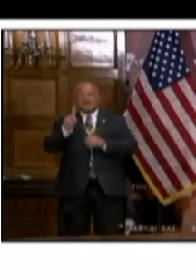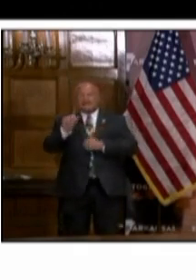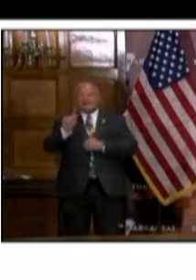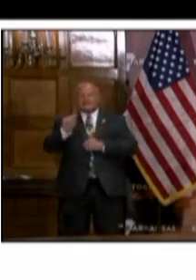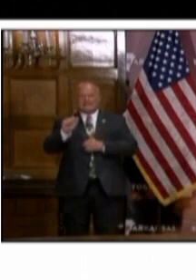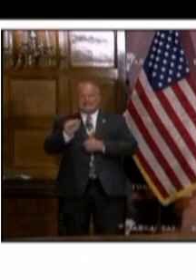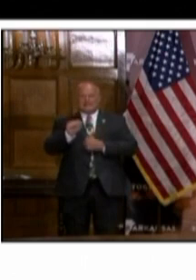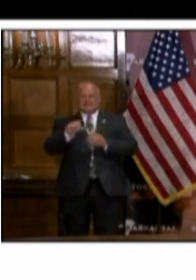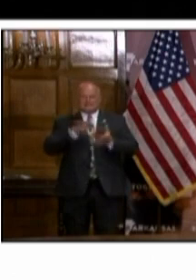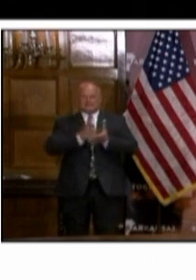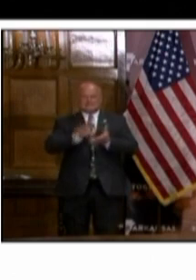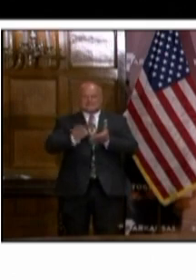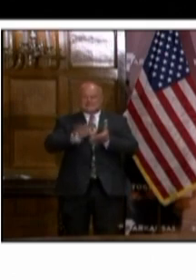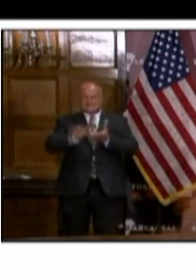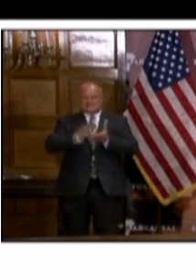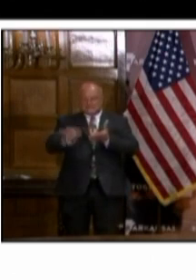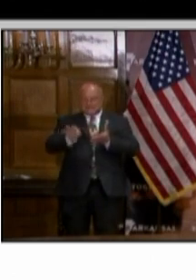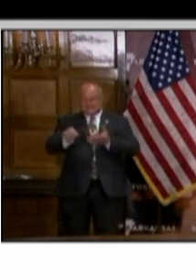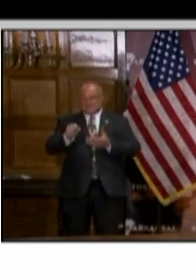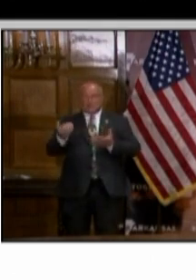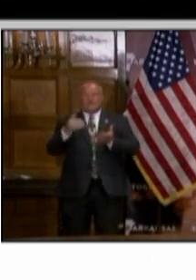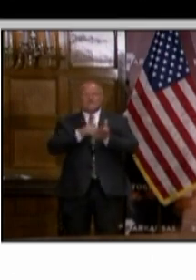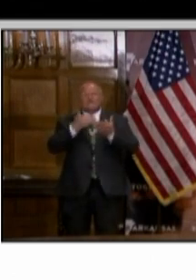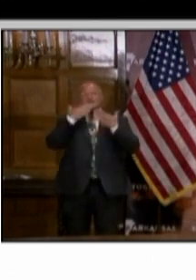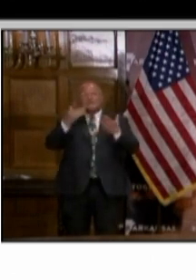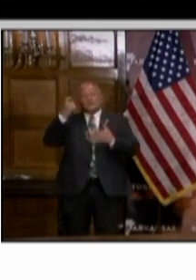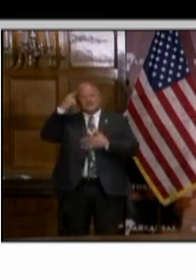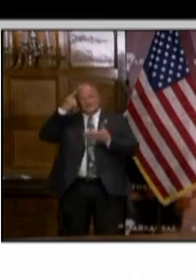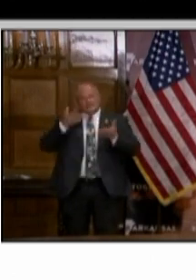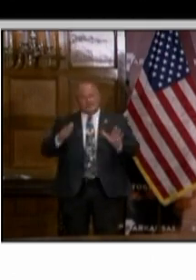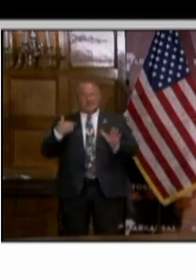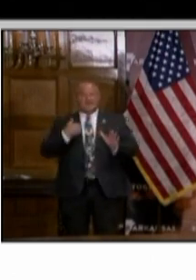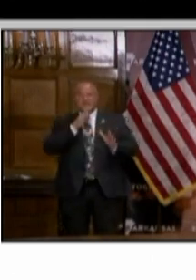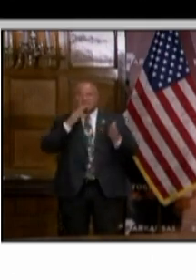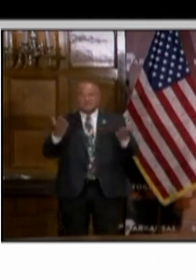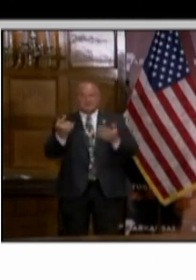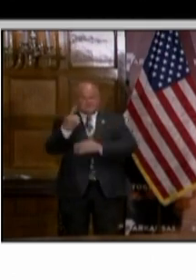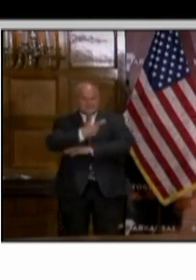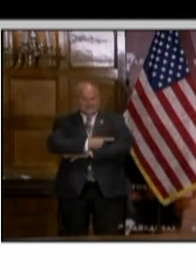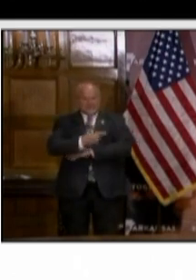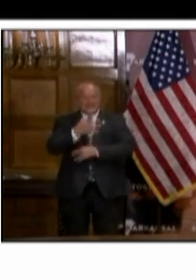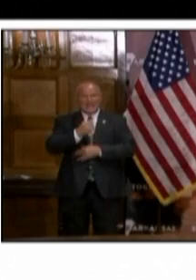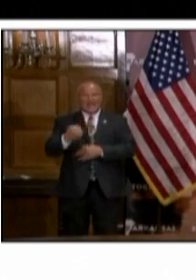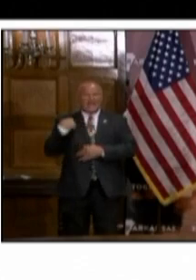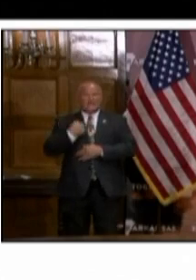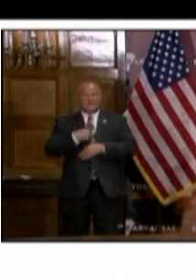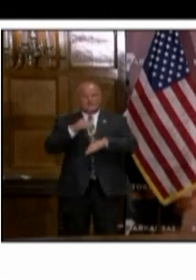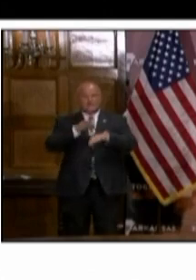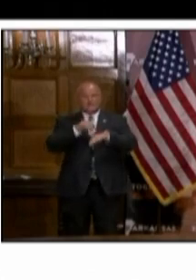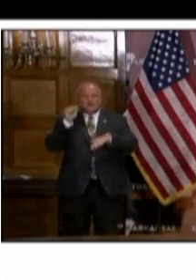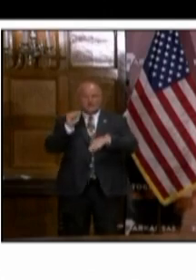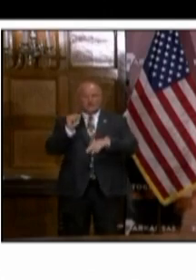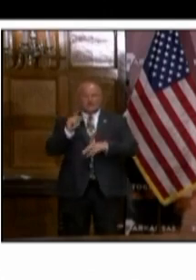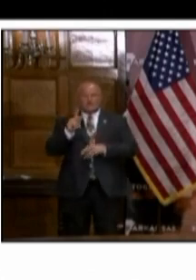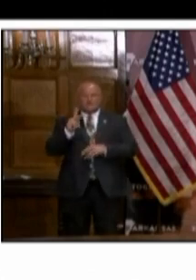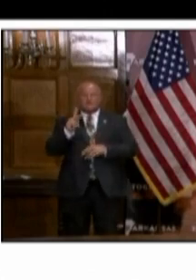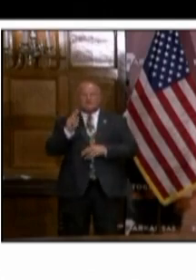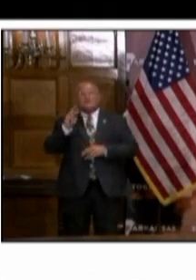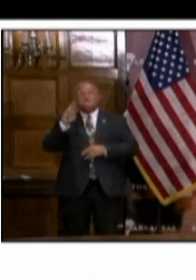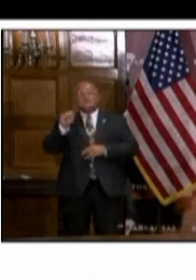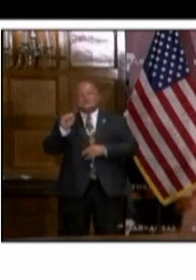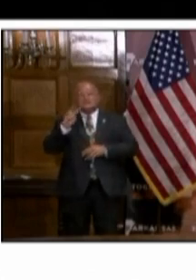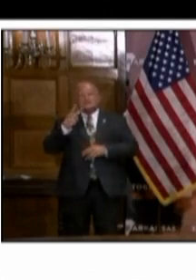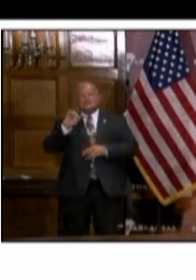data found in the census. So again, thank you, Governor, for allowing us to be here, and we'll call on Ms.